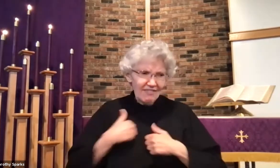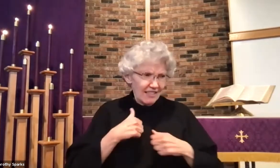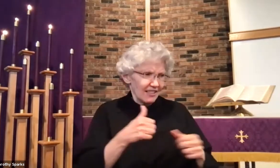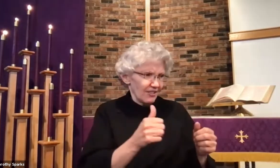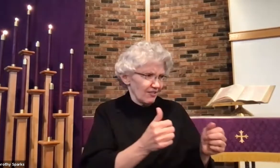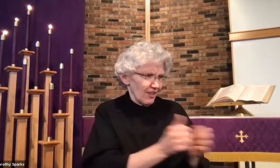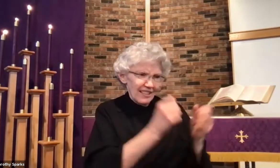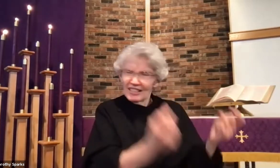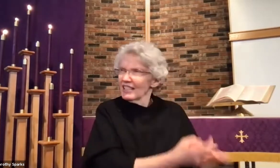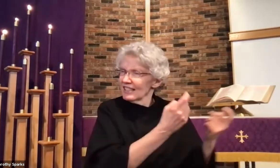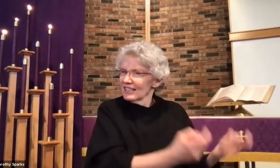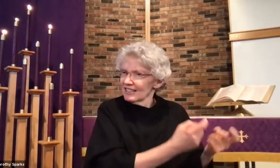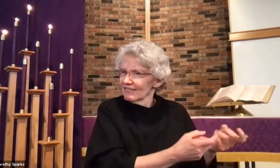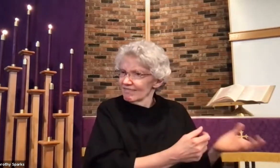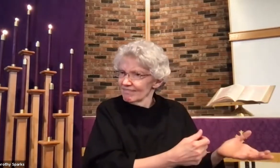wicked.